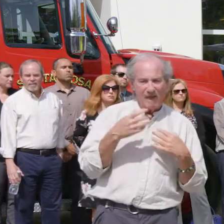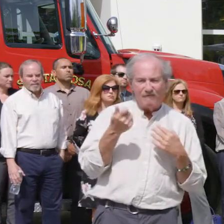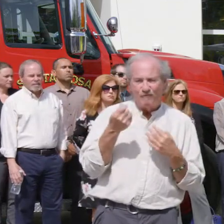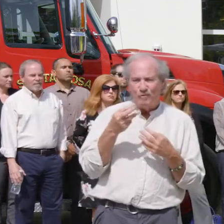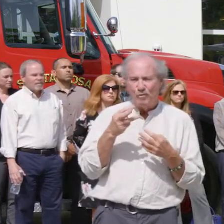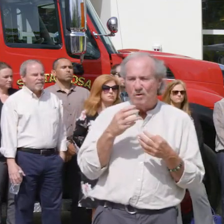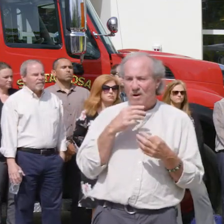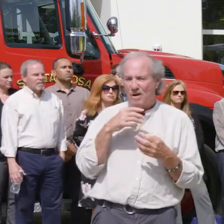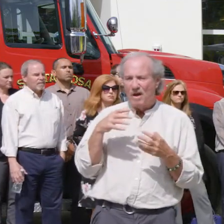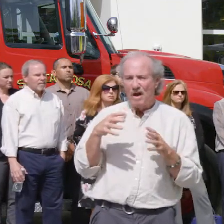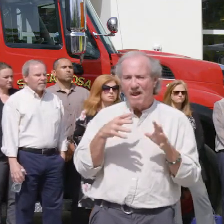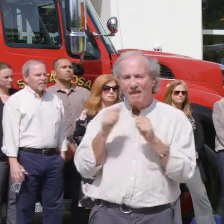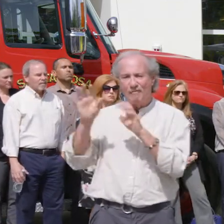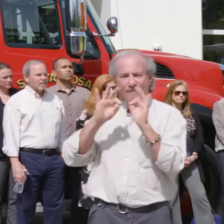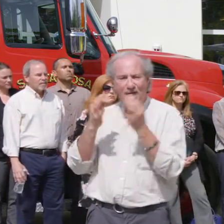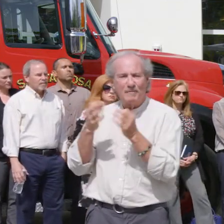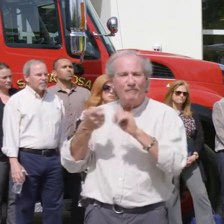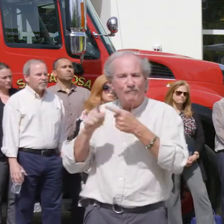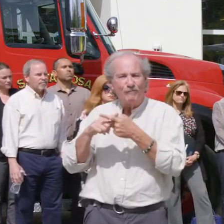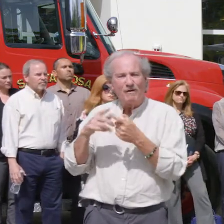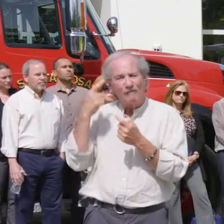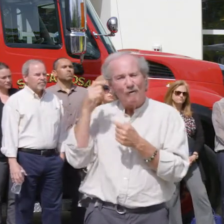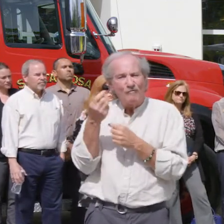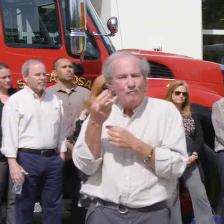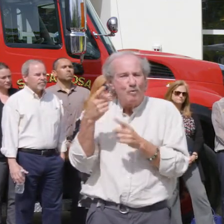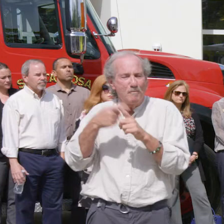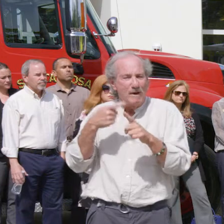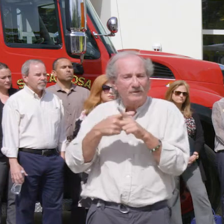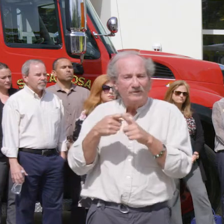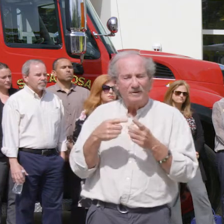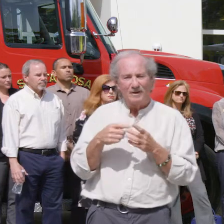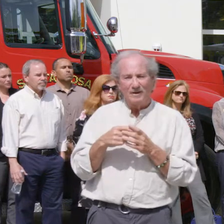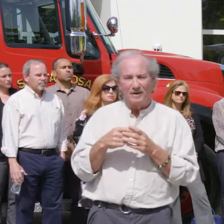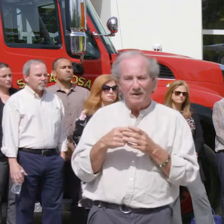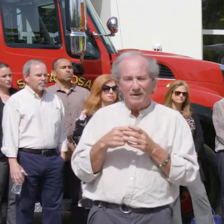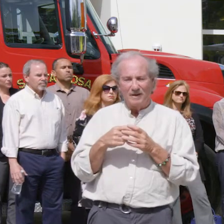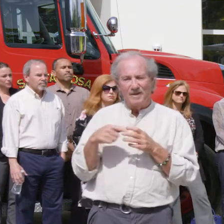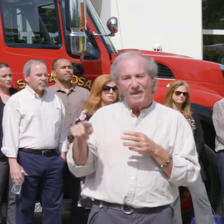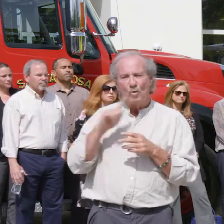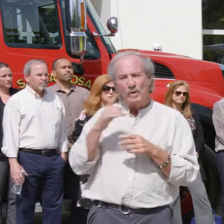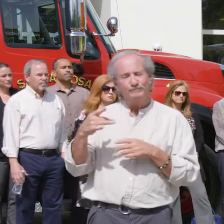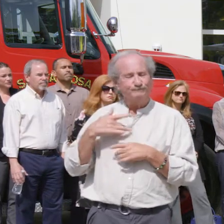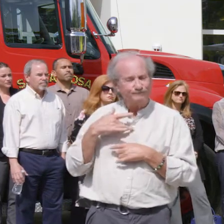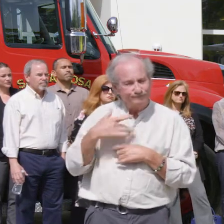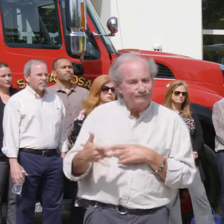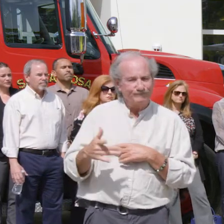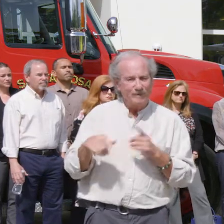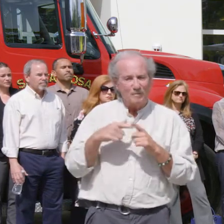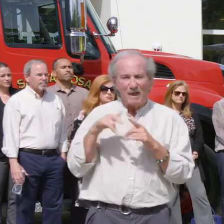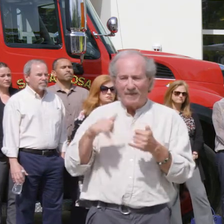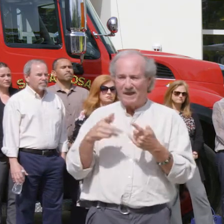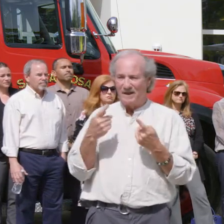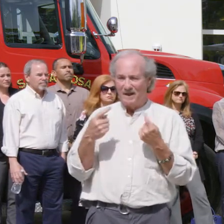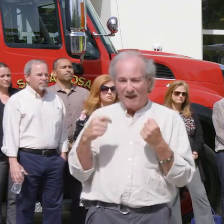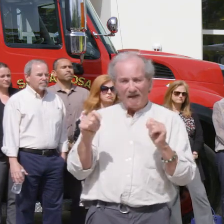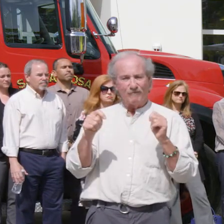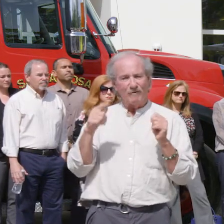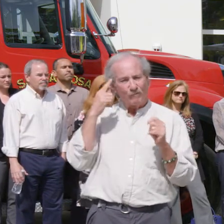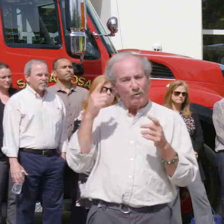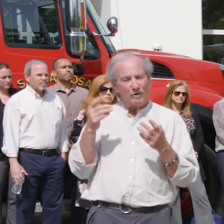their families and friends for several months. And I assure you, they wouldn't be here if they didn't care deeply about this effort that's